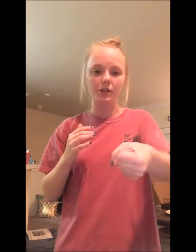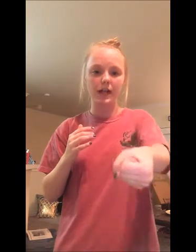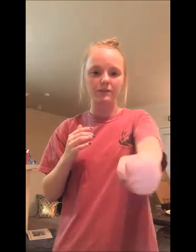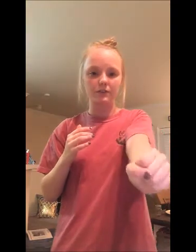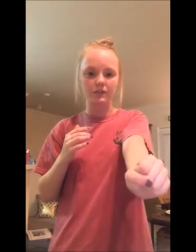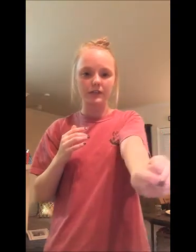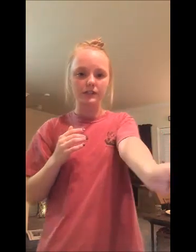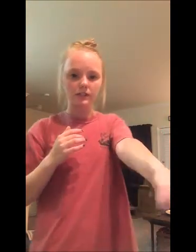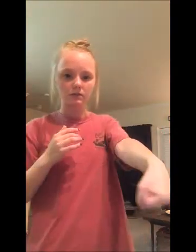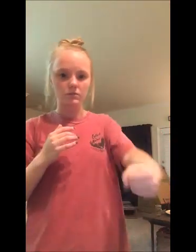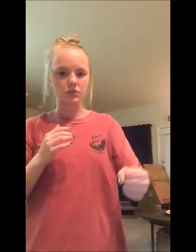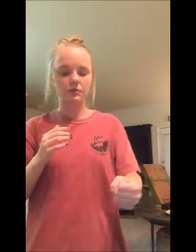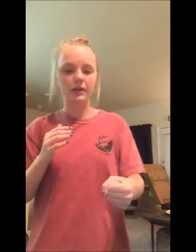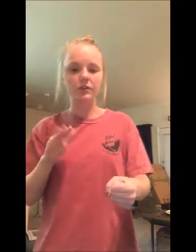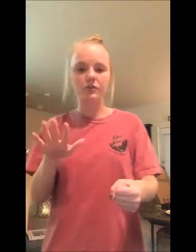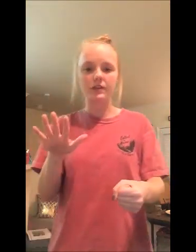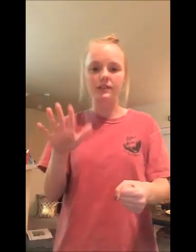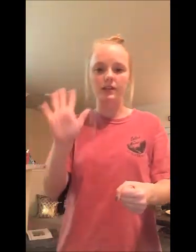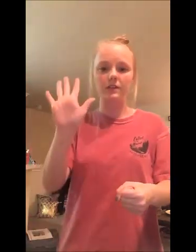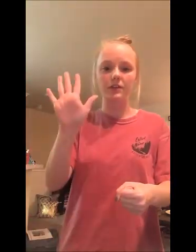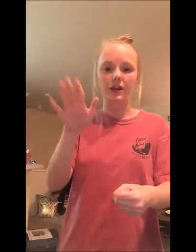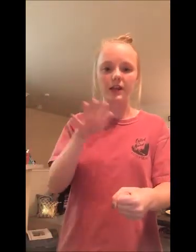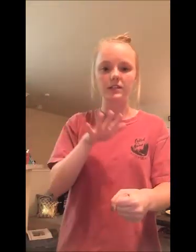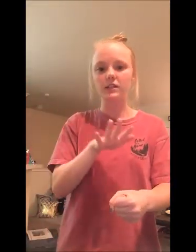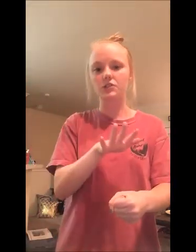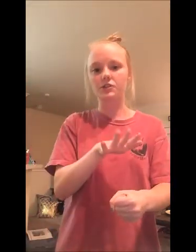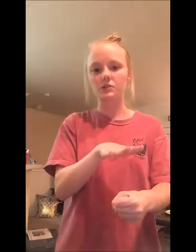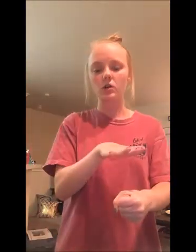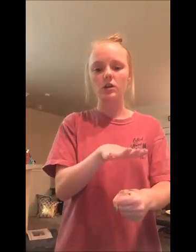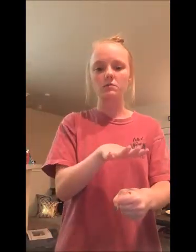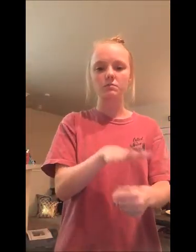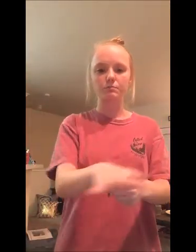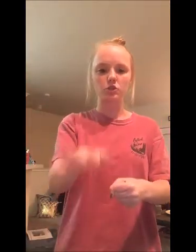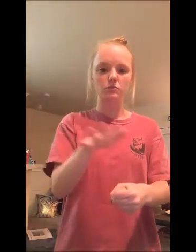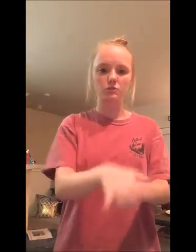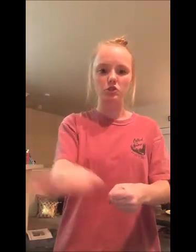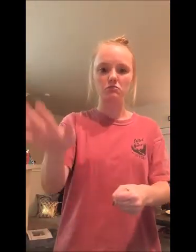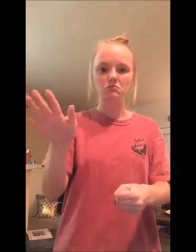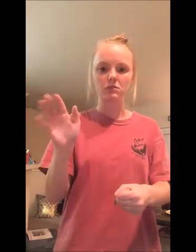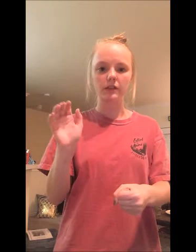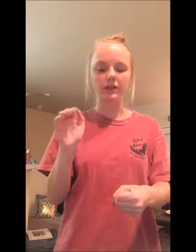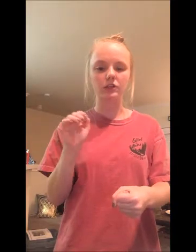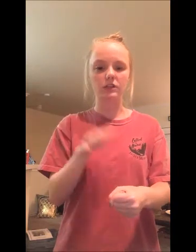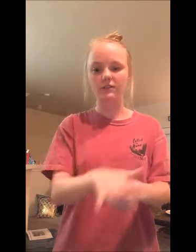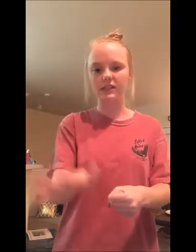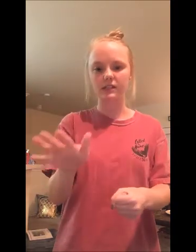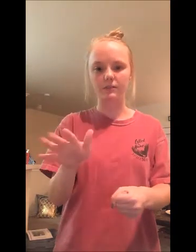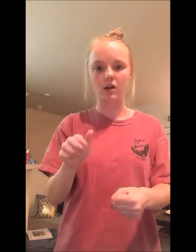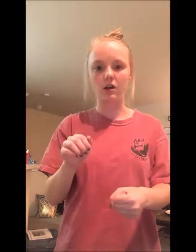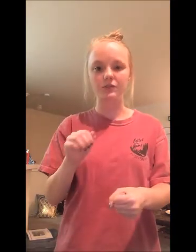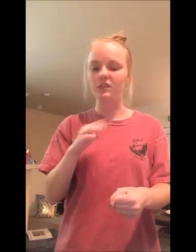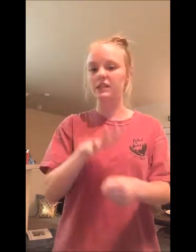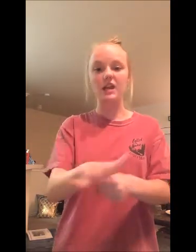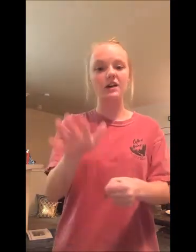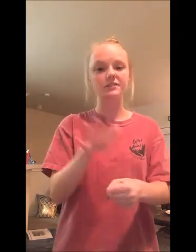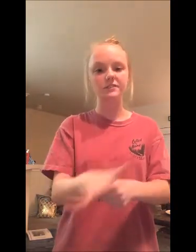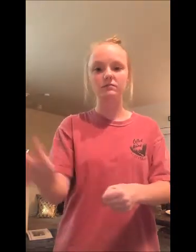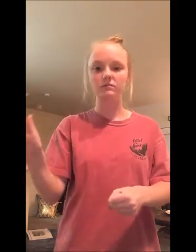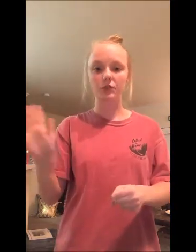going to have a fist, just a regular fist, and then your hand, and just psh, psh, like you're leveling something off. It's enough. You're